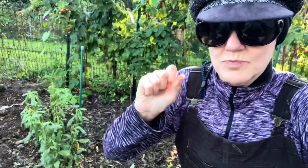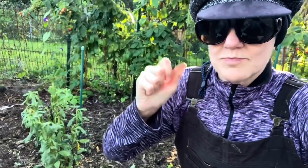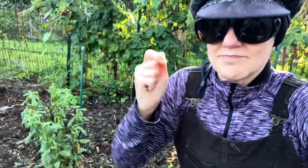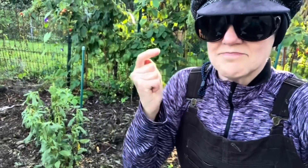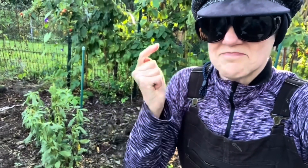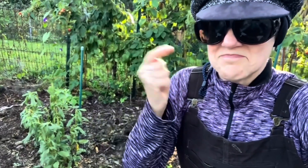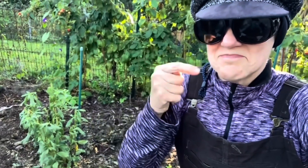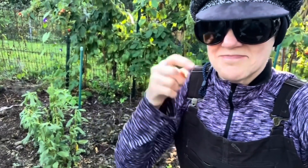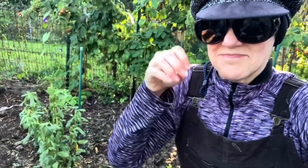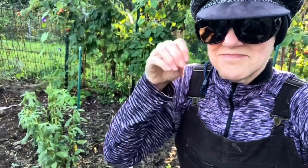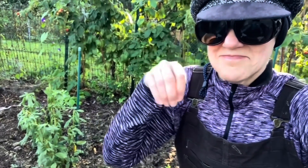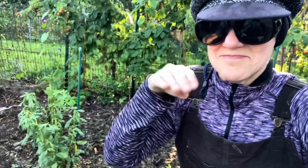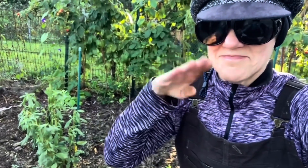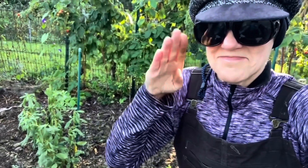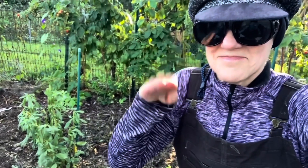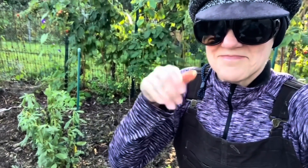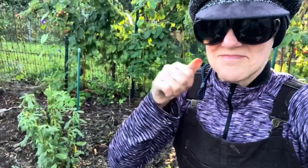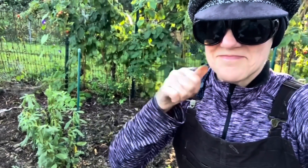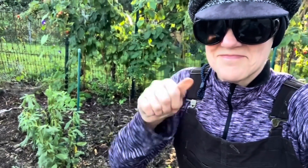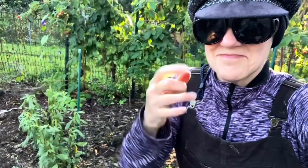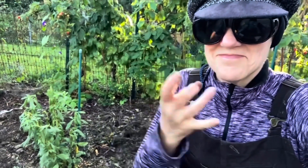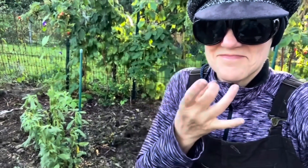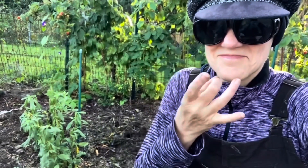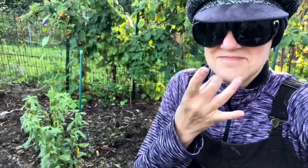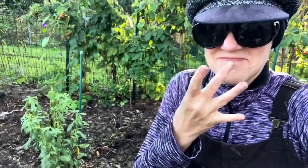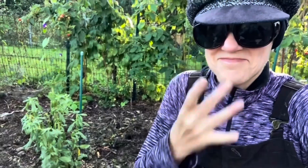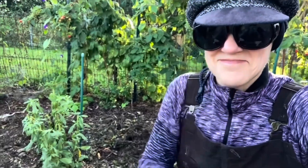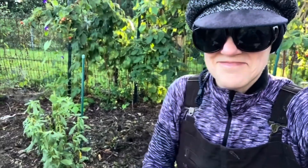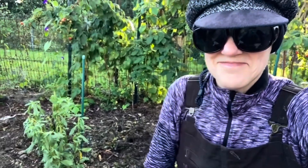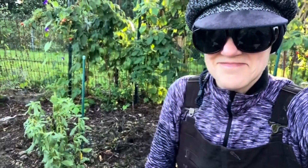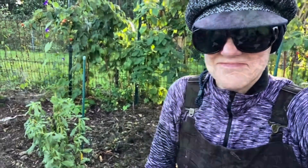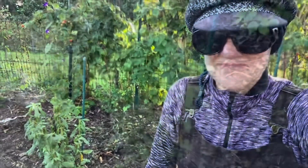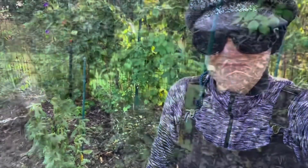to overwinter down in the basement under some lights.